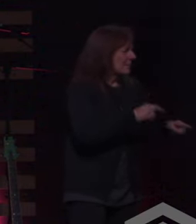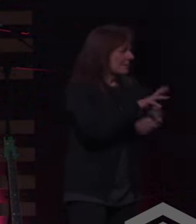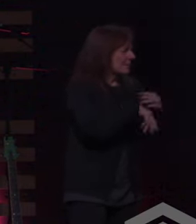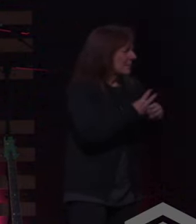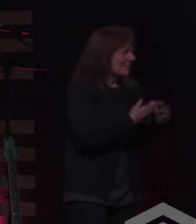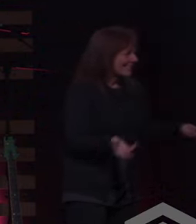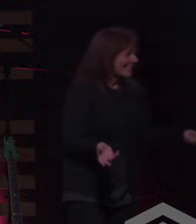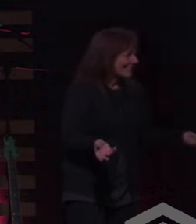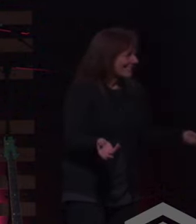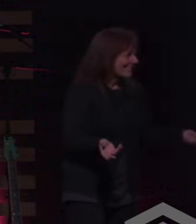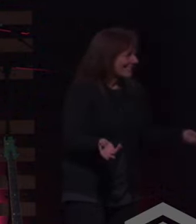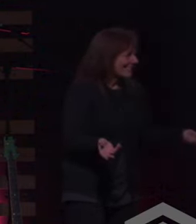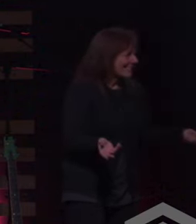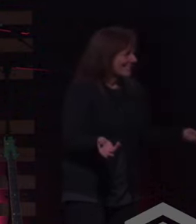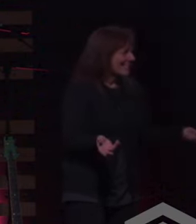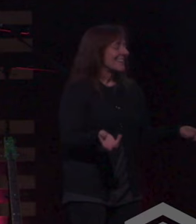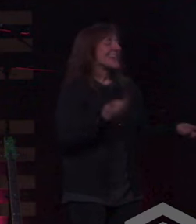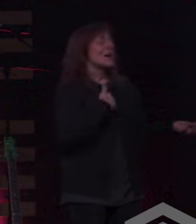these verses.